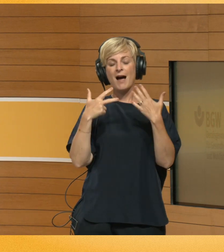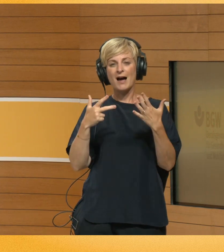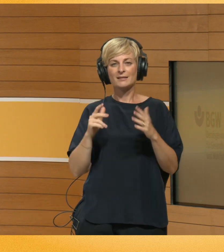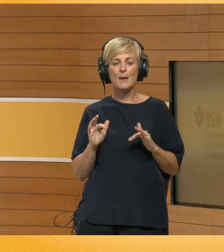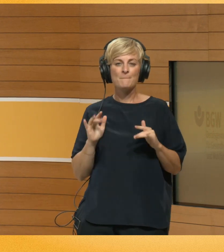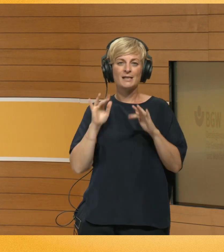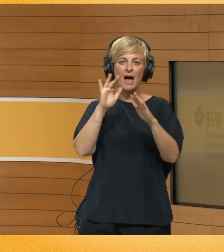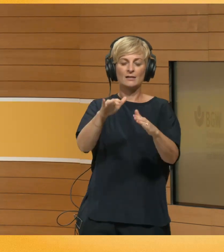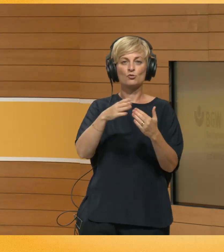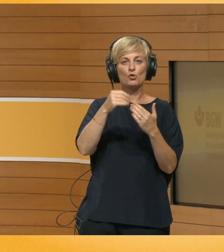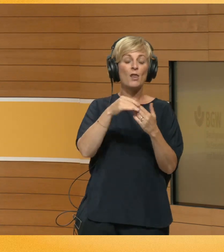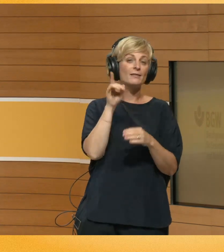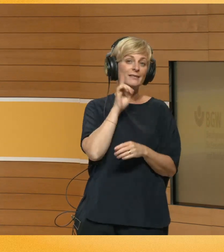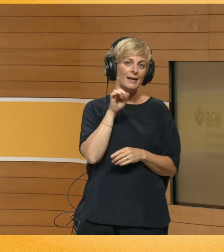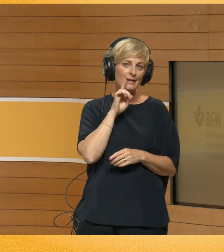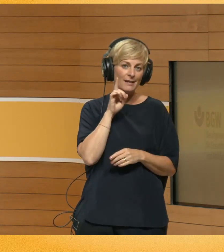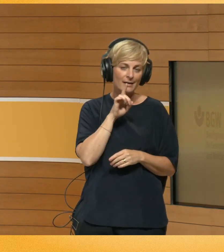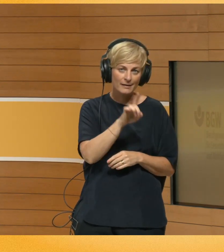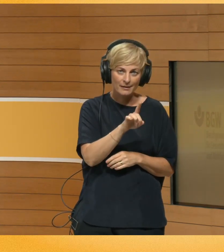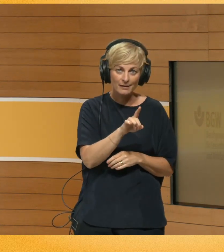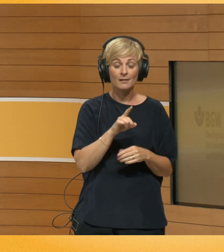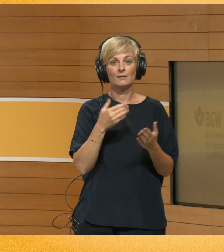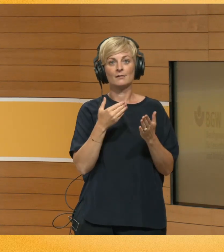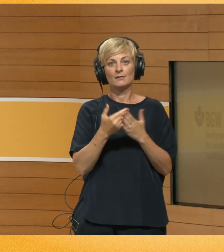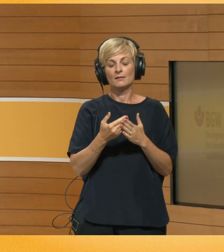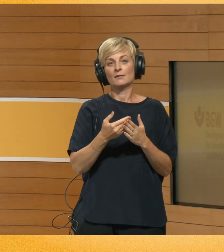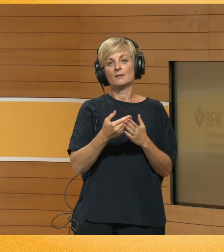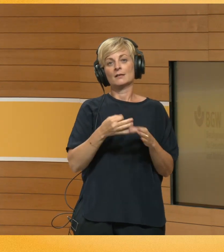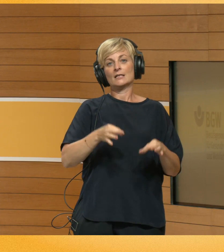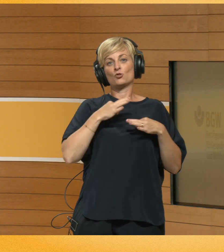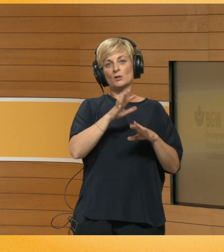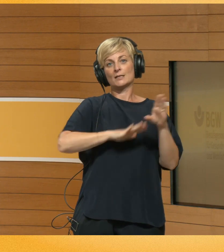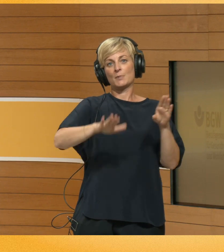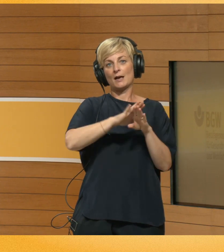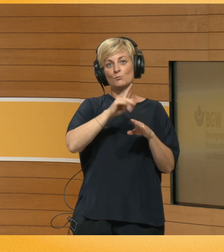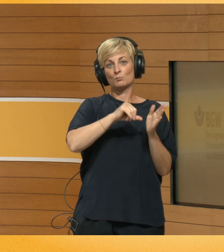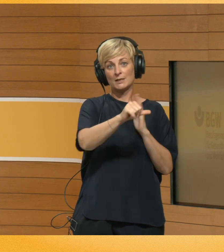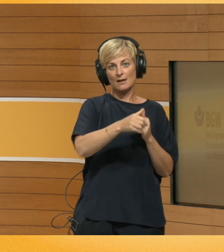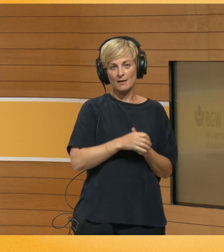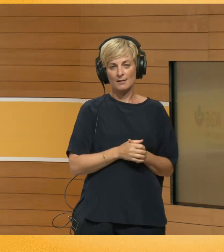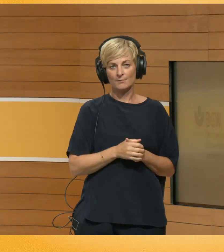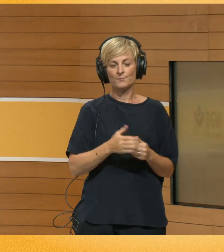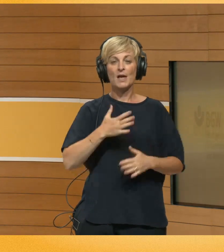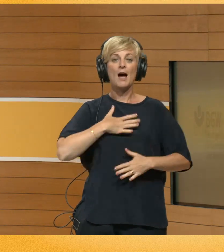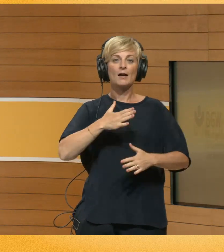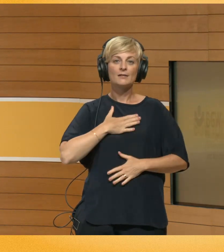and well-being. If you look at respiratory diseases, they're rising. All these are due down to fossil